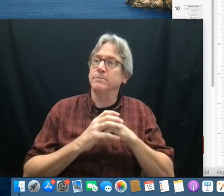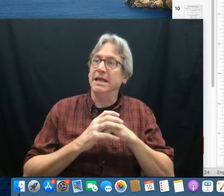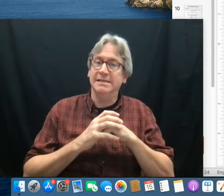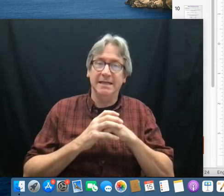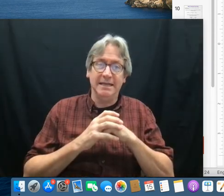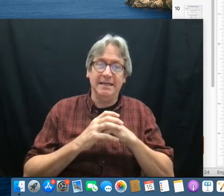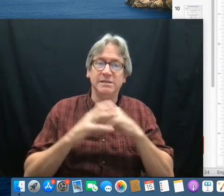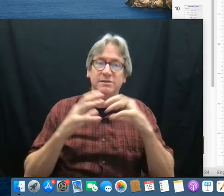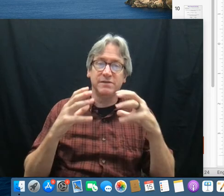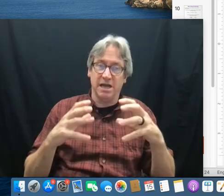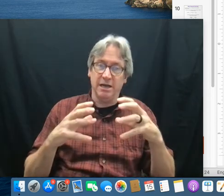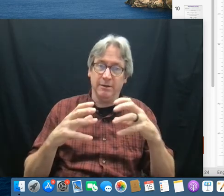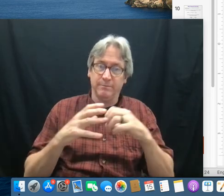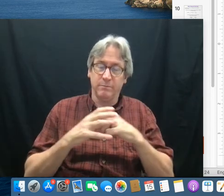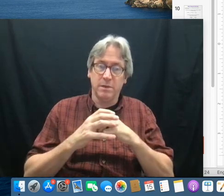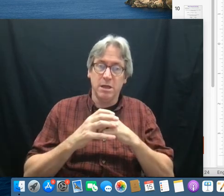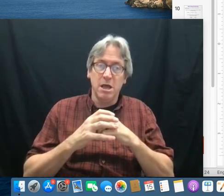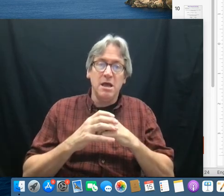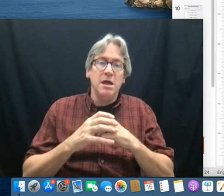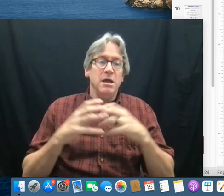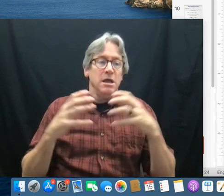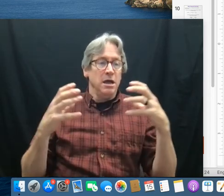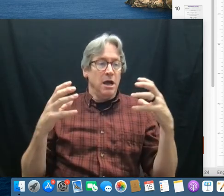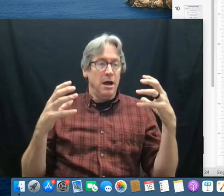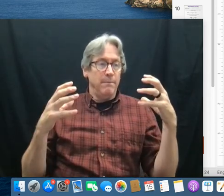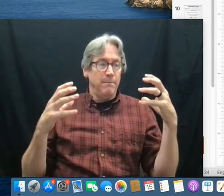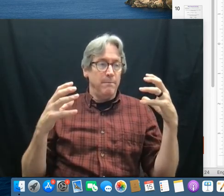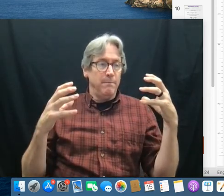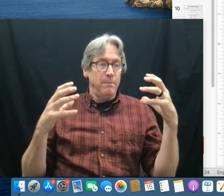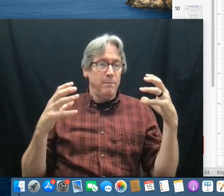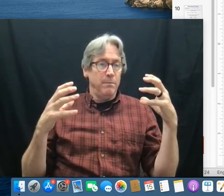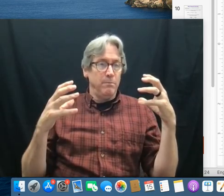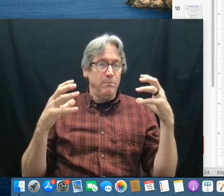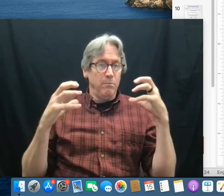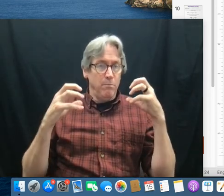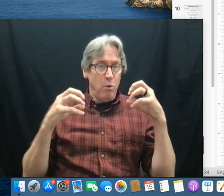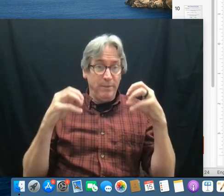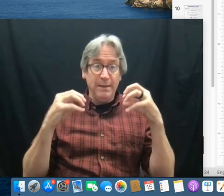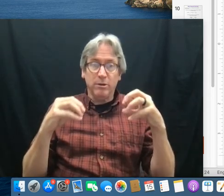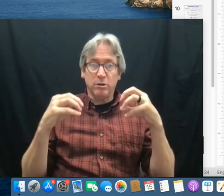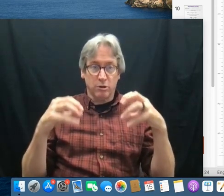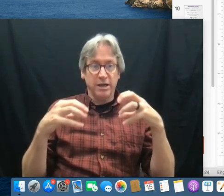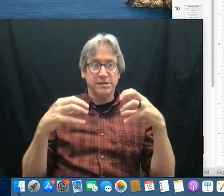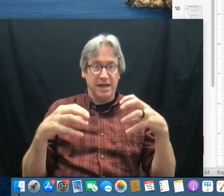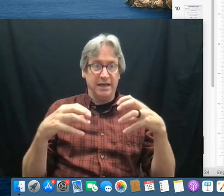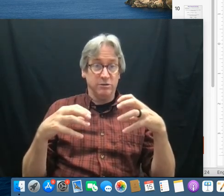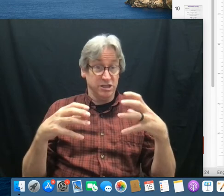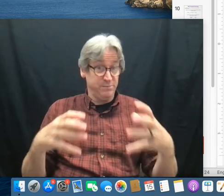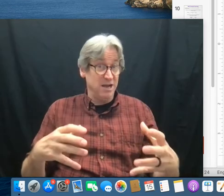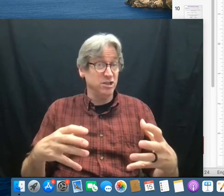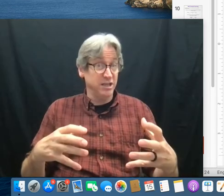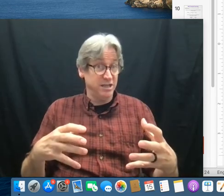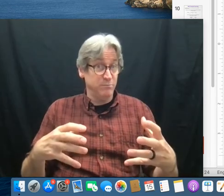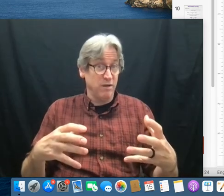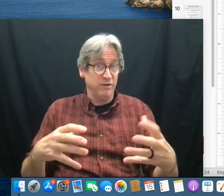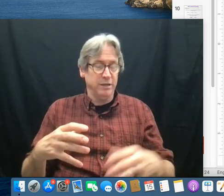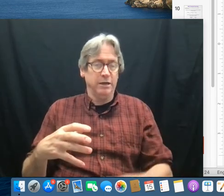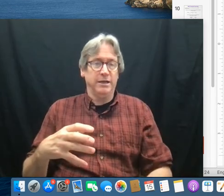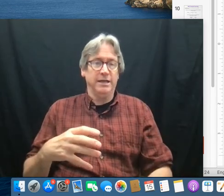bit confusing. There's not that much research out about proximalization. And